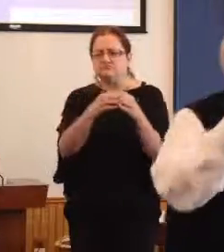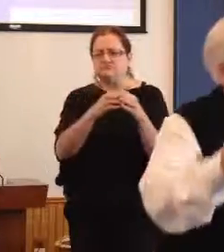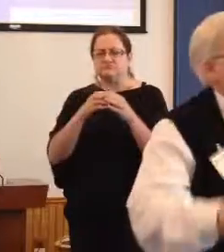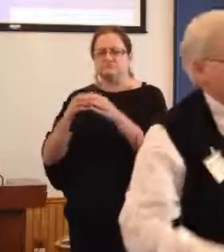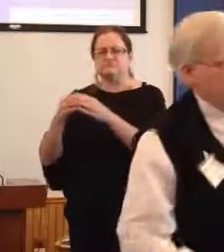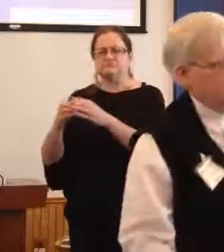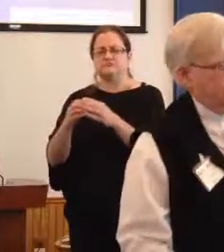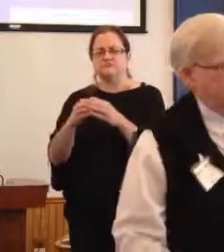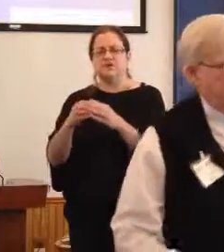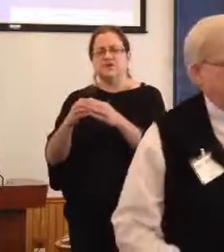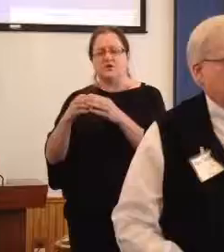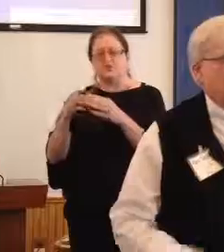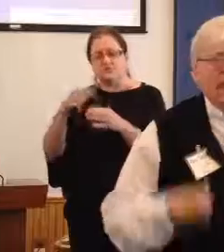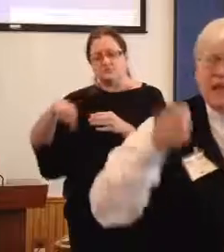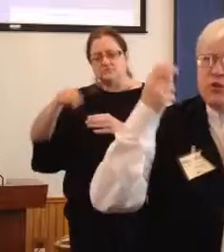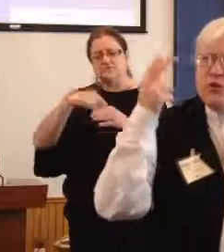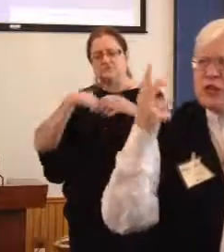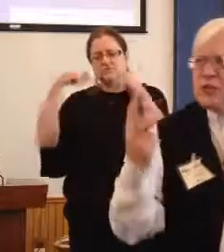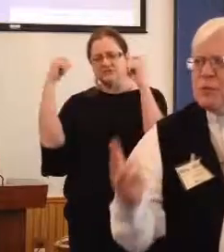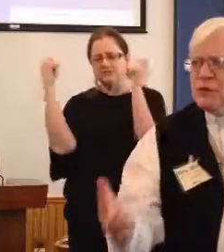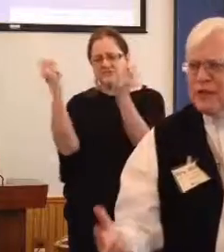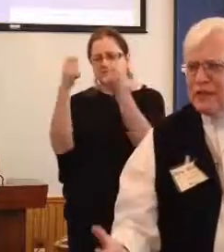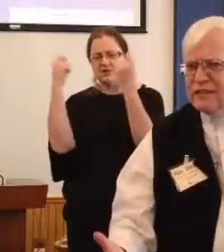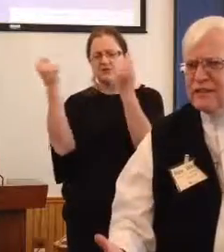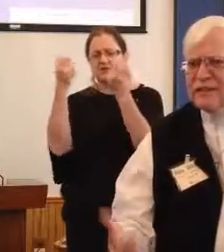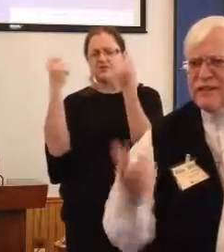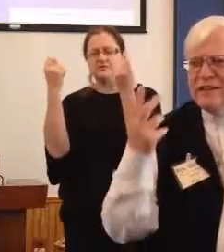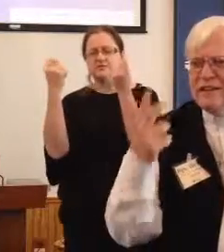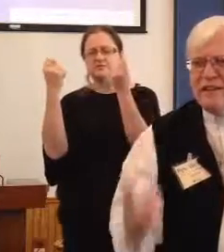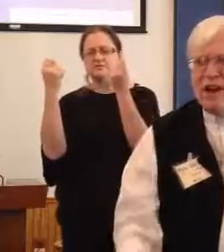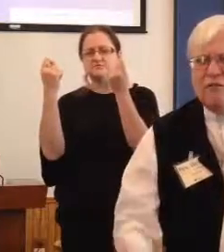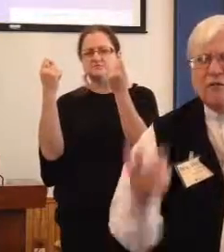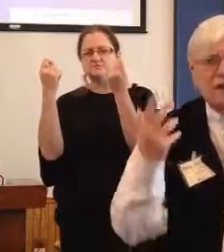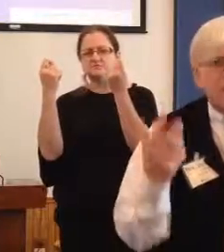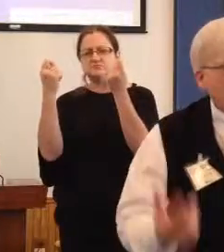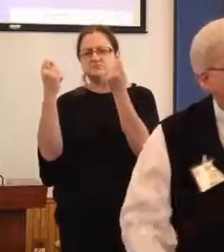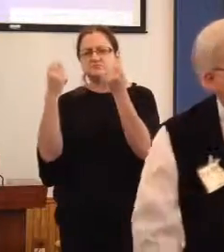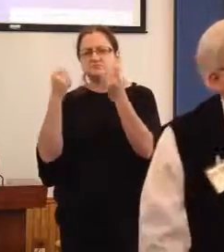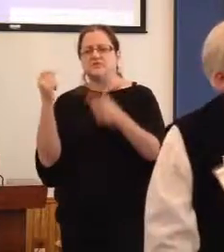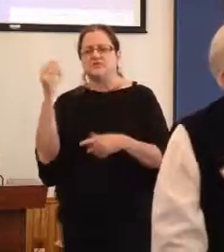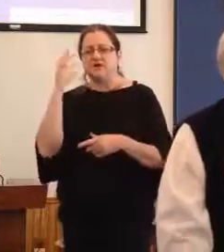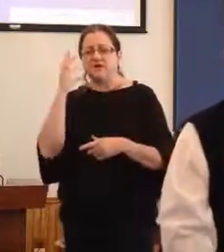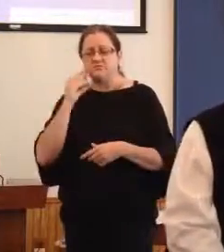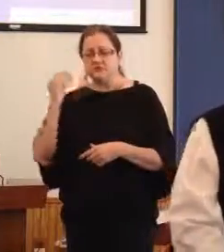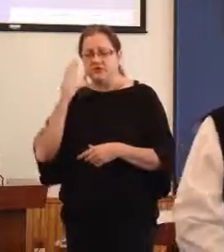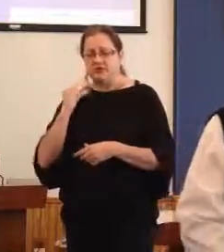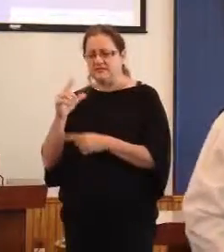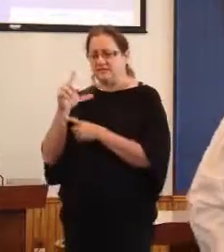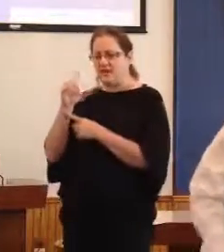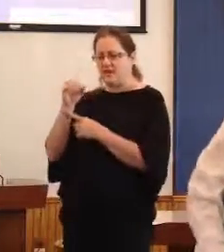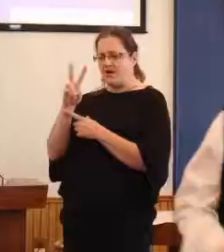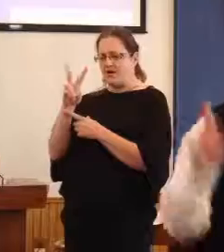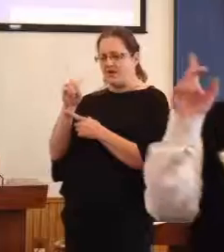to celebrate and to experience the love of God